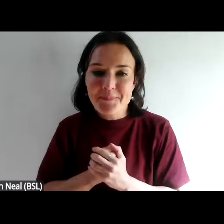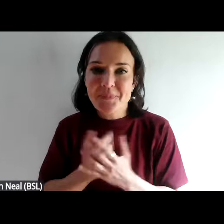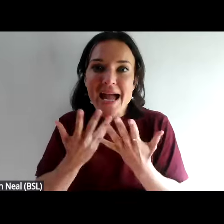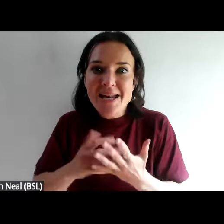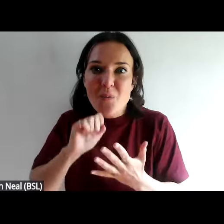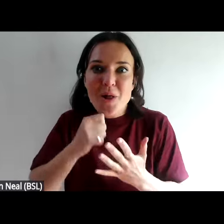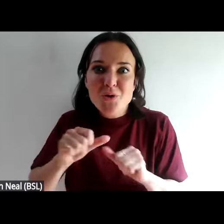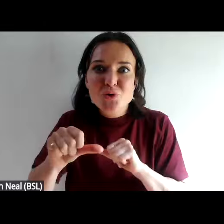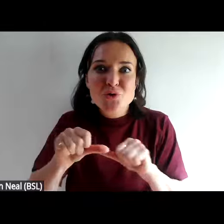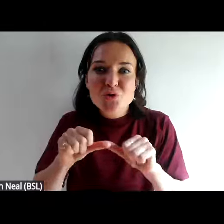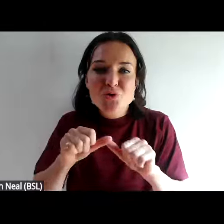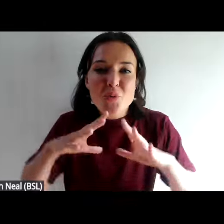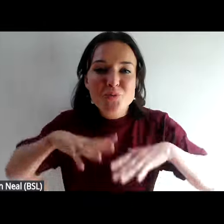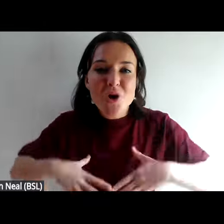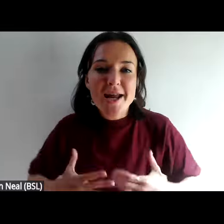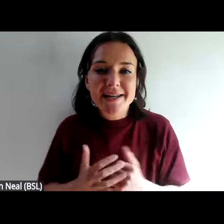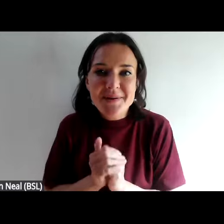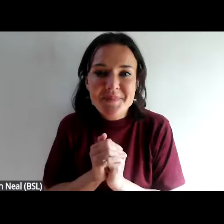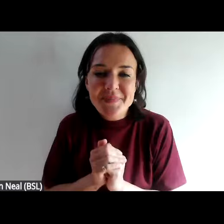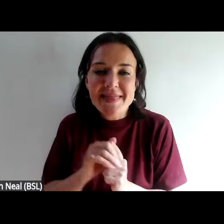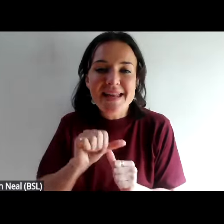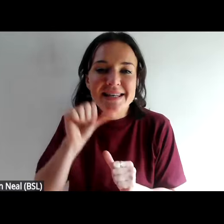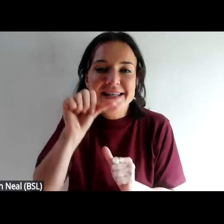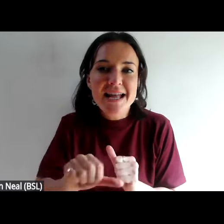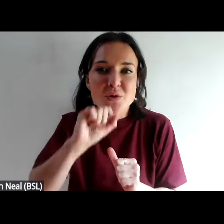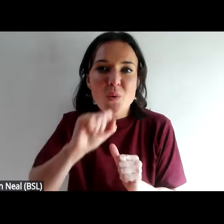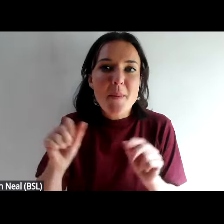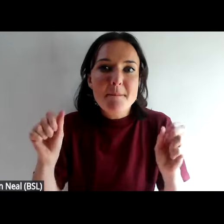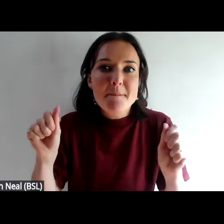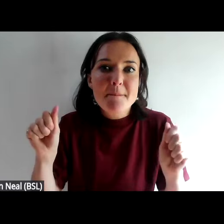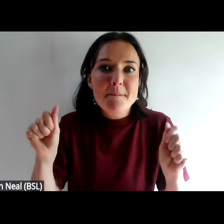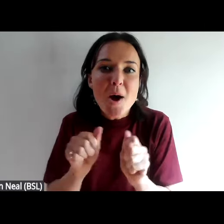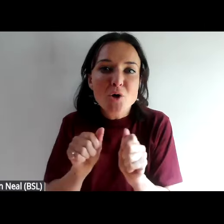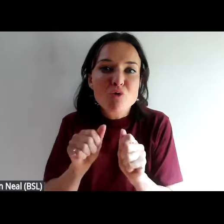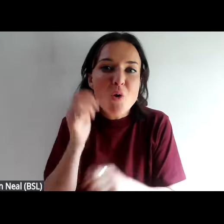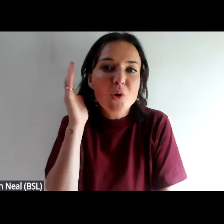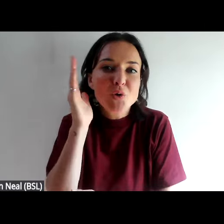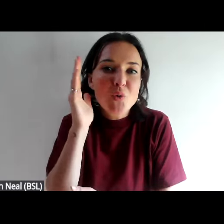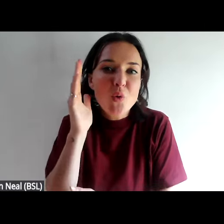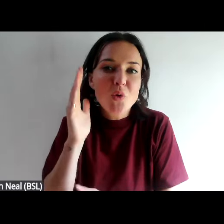be back with our next micro talk. So please keep